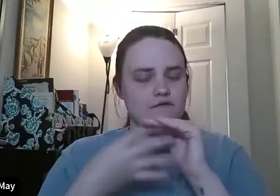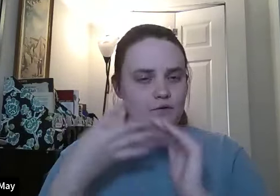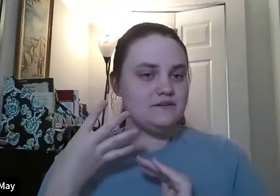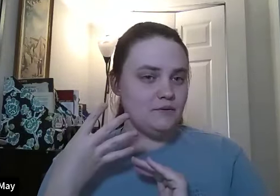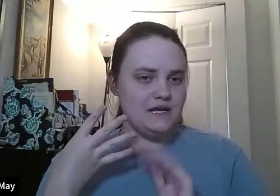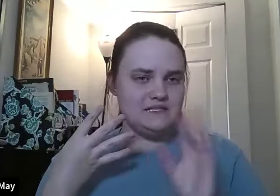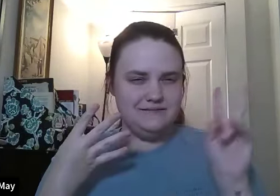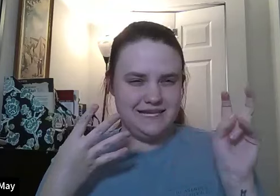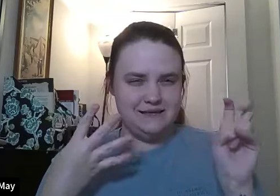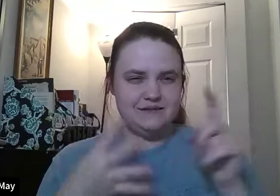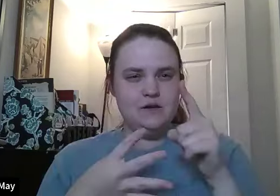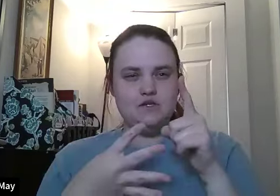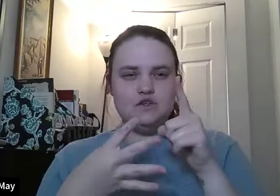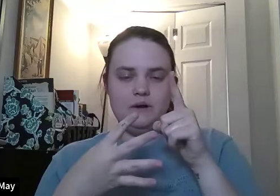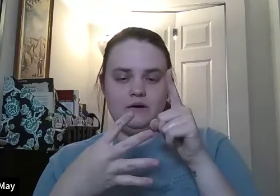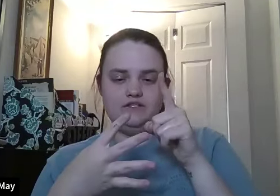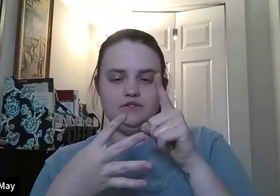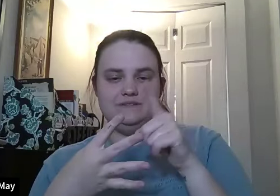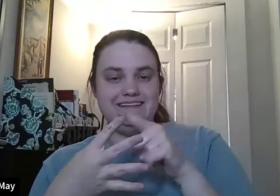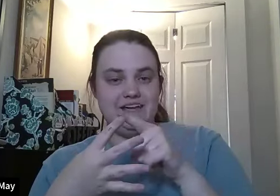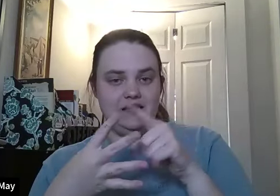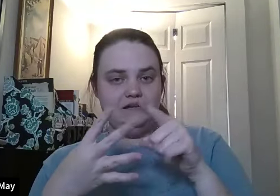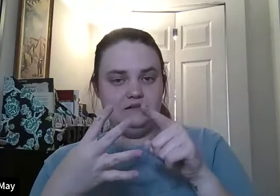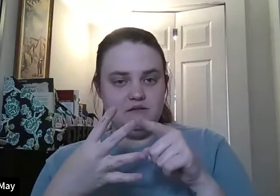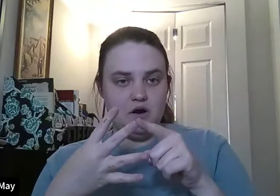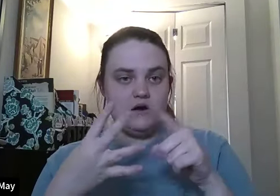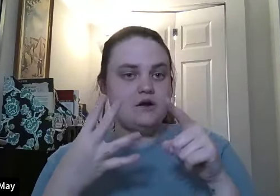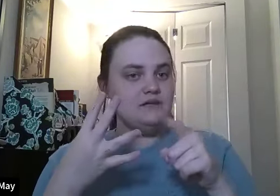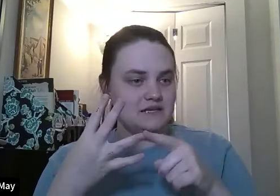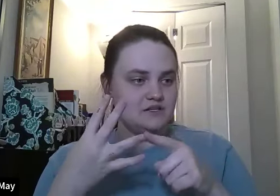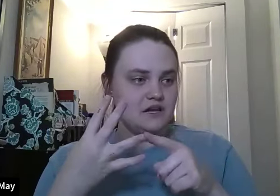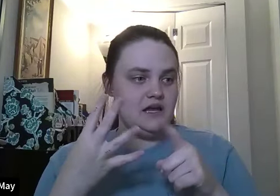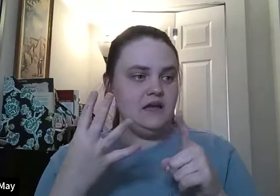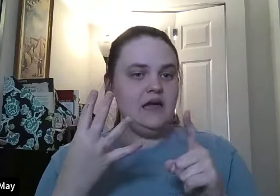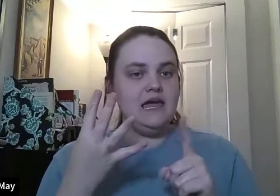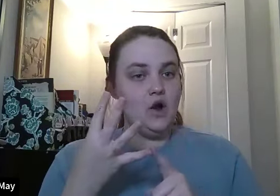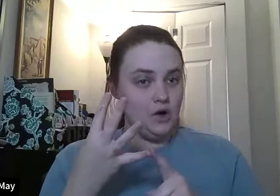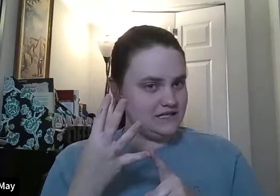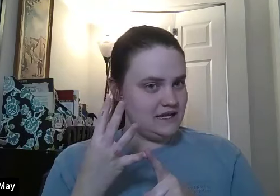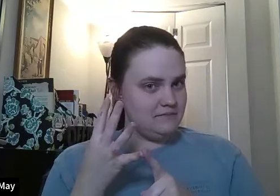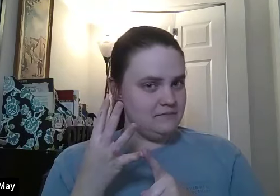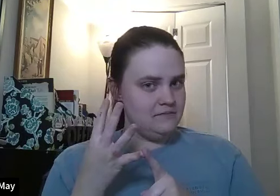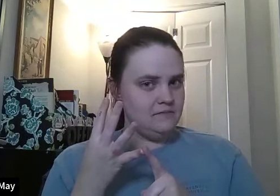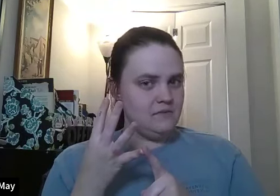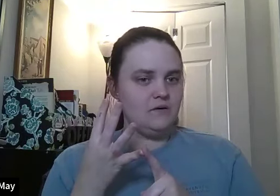4 different ways of days. So we'll do today, tomorrow, yesterday, and all day.